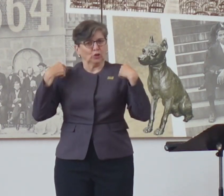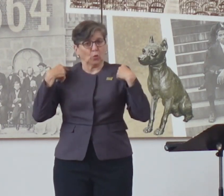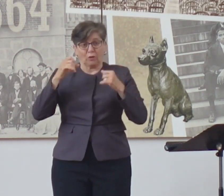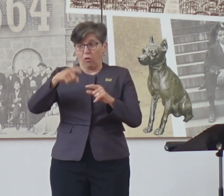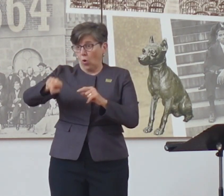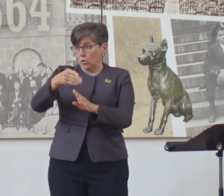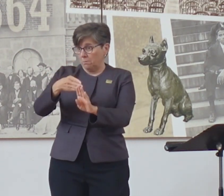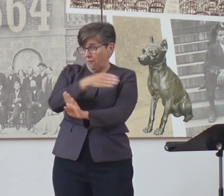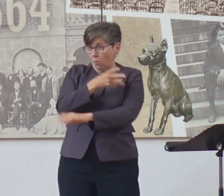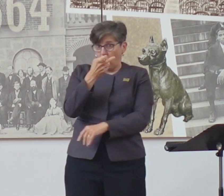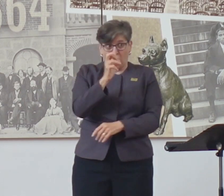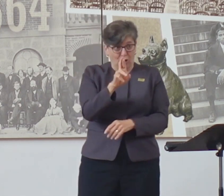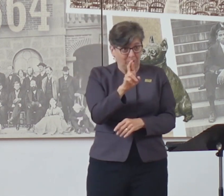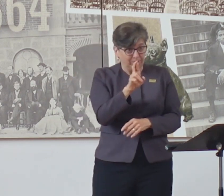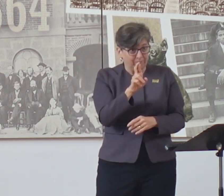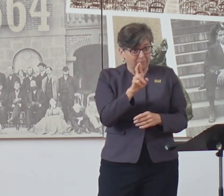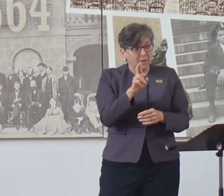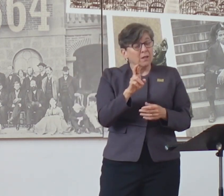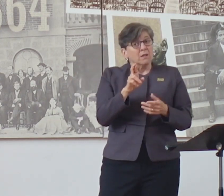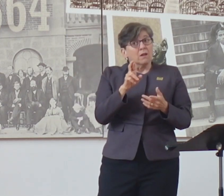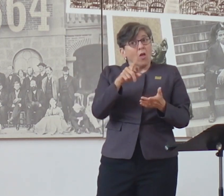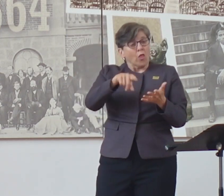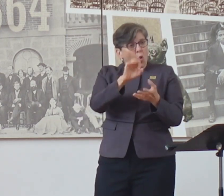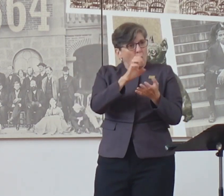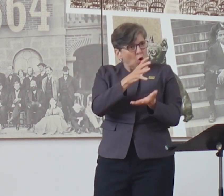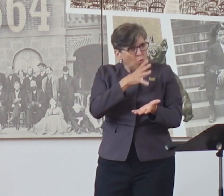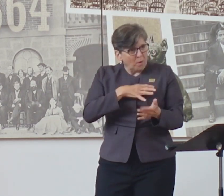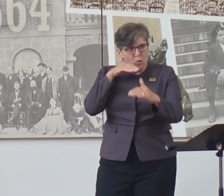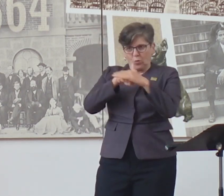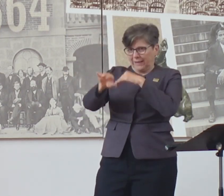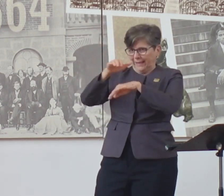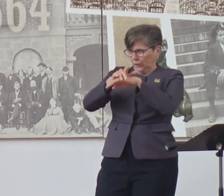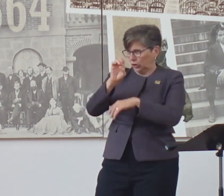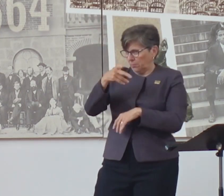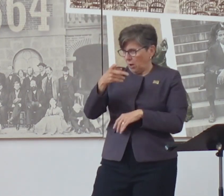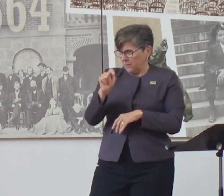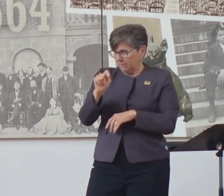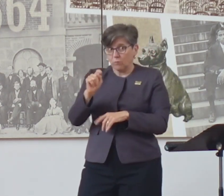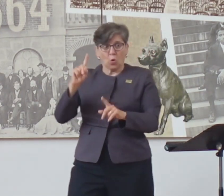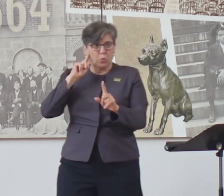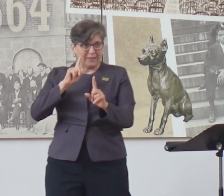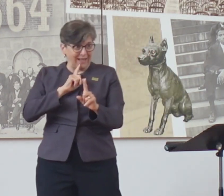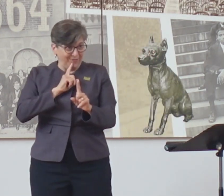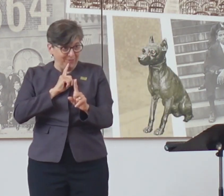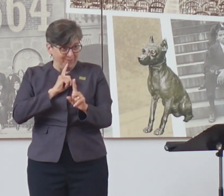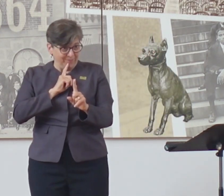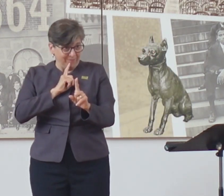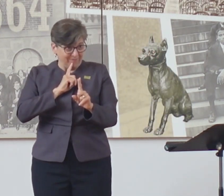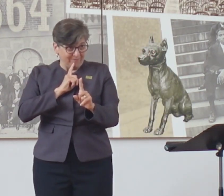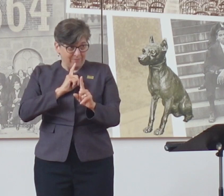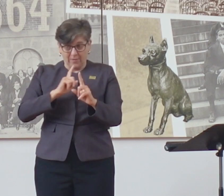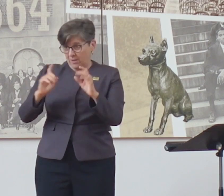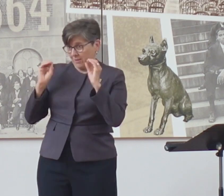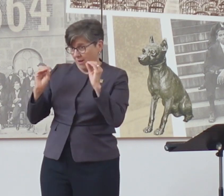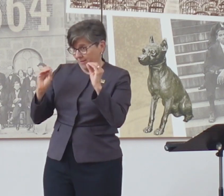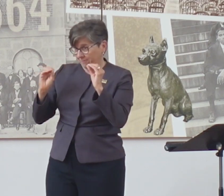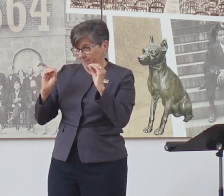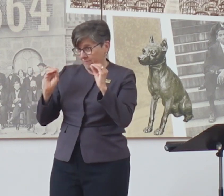being that she was building on the shoulders of those who came before her. There were women who were in the English department, who were deaf, who